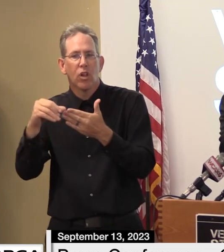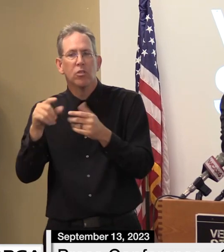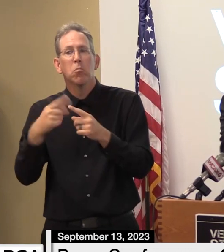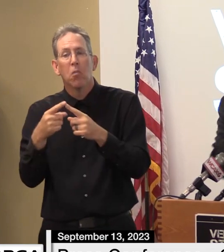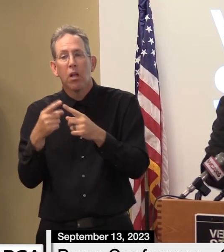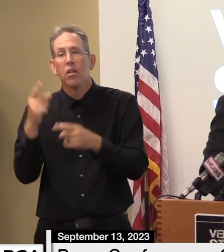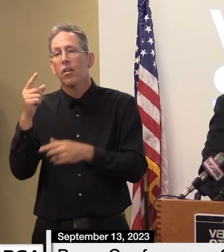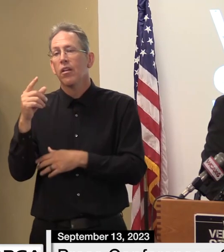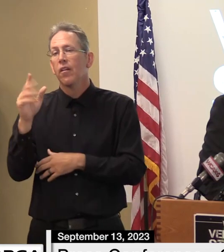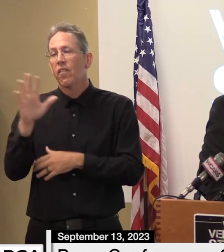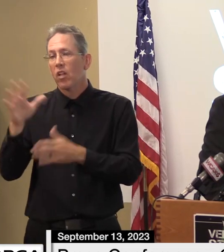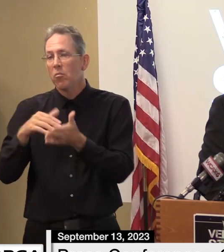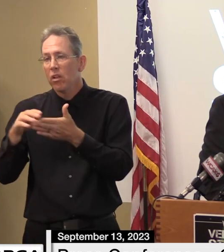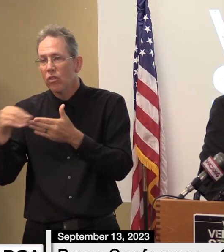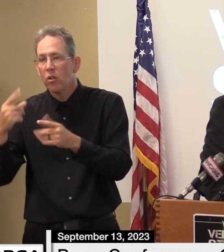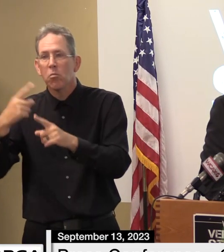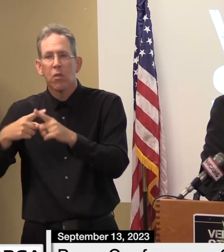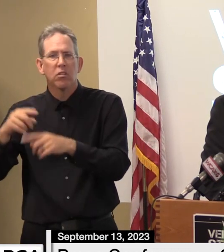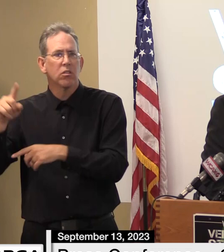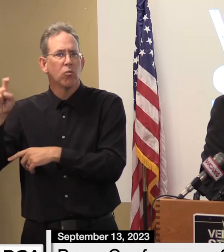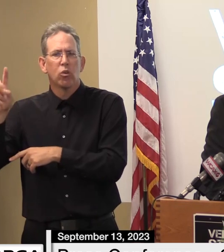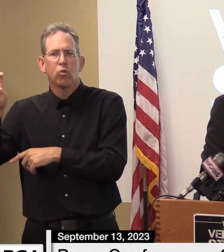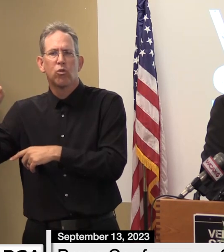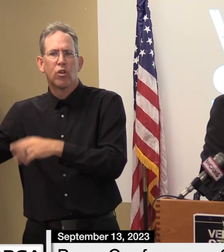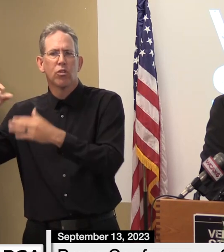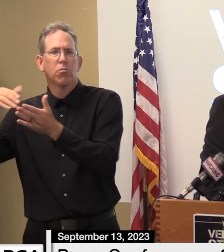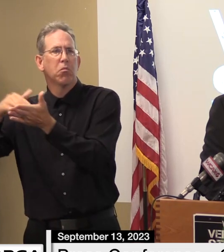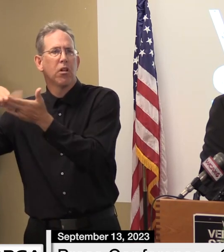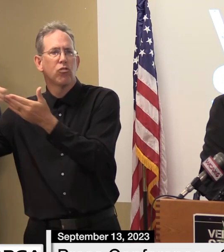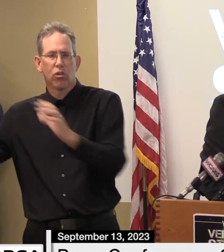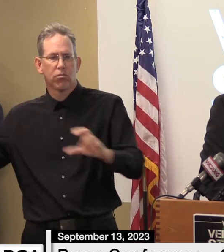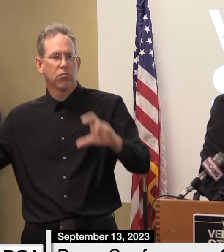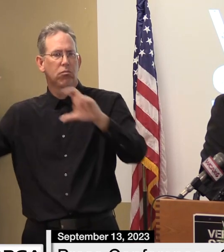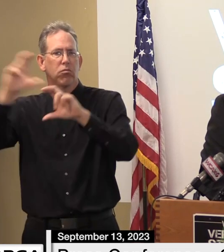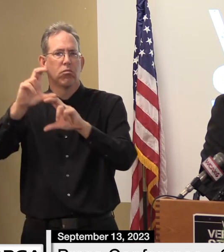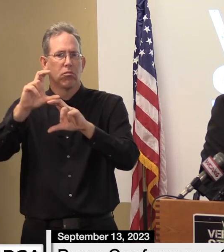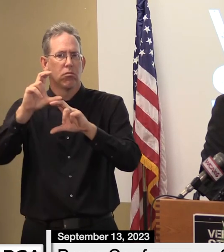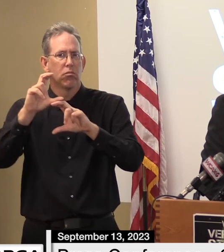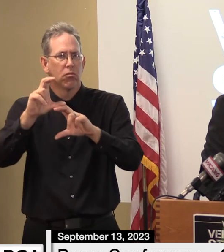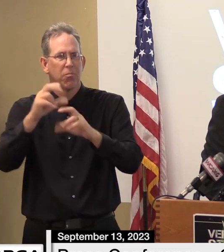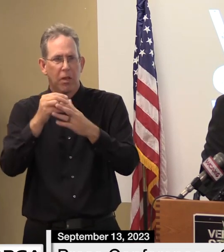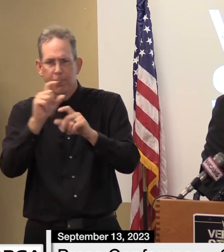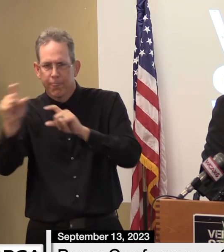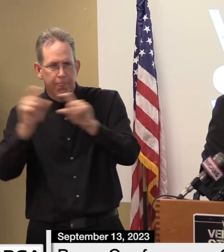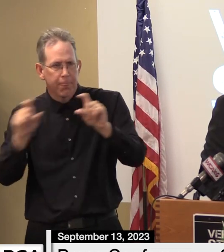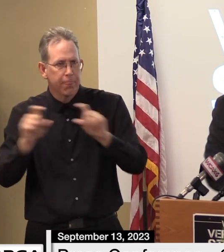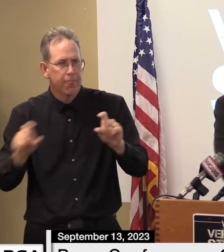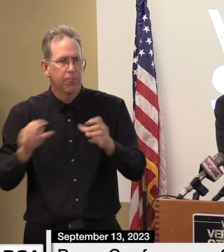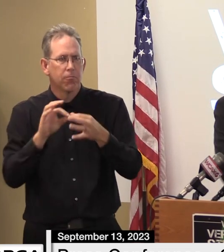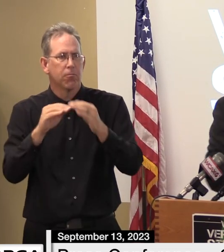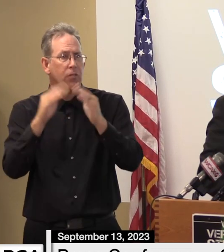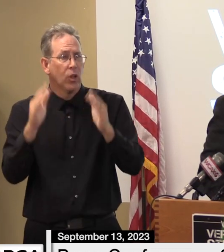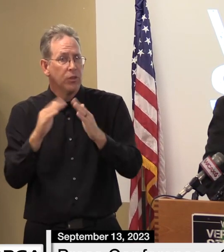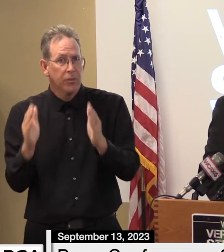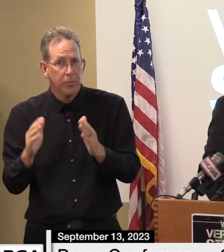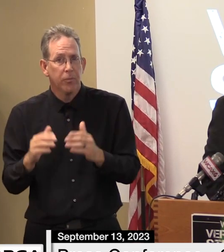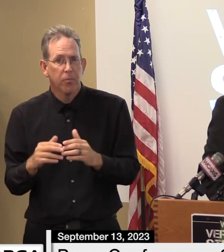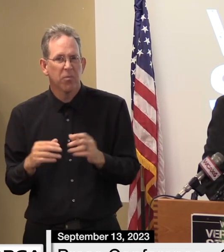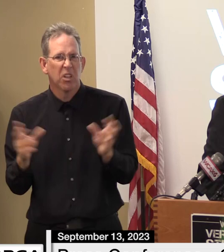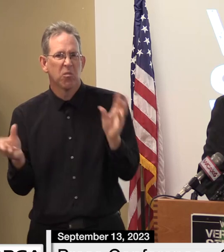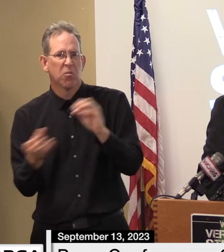the hundreds of millions of additional capital that together will support the 1,000 units